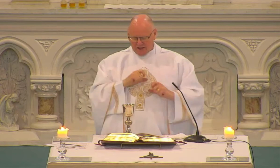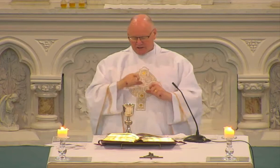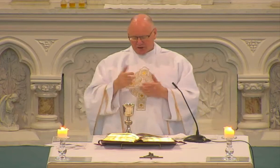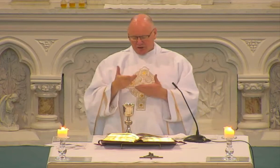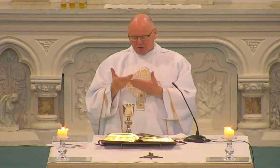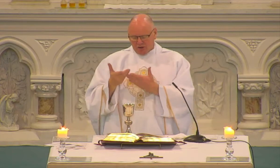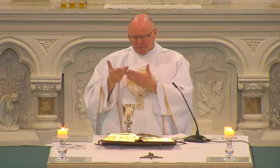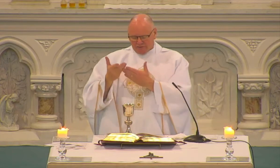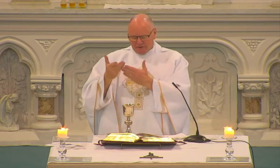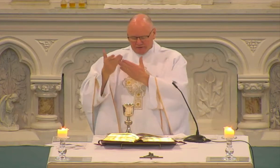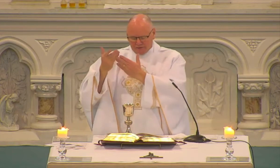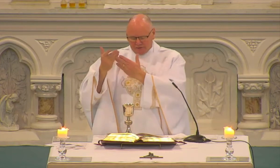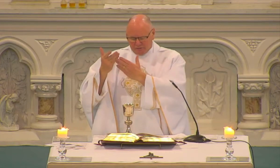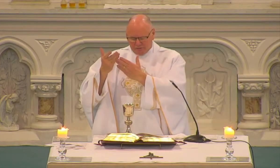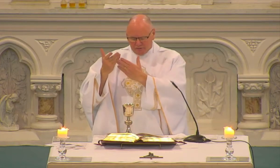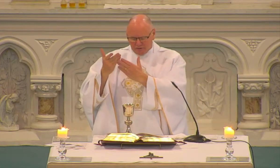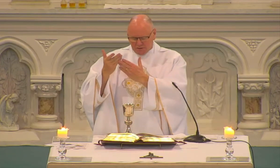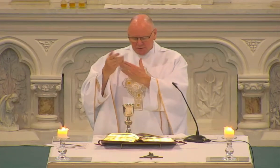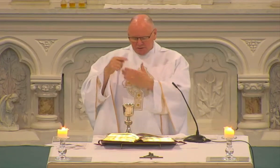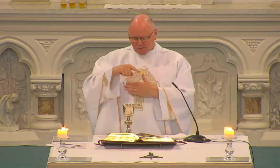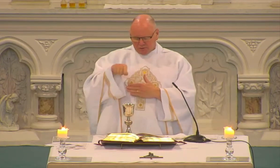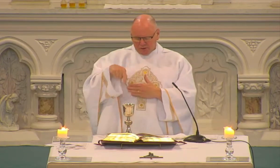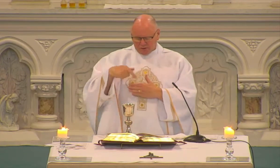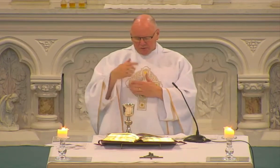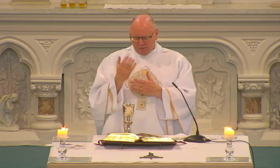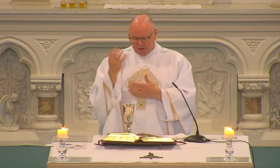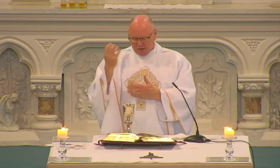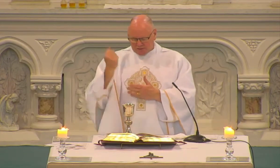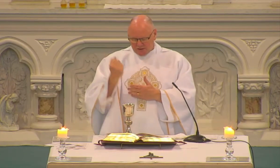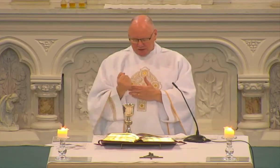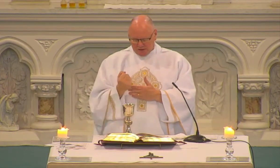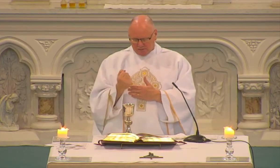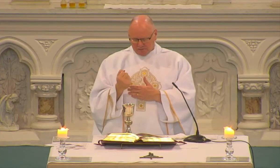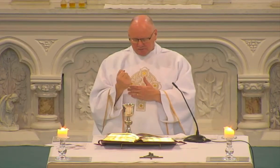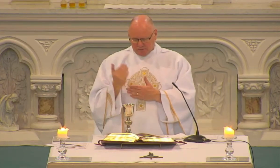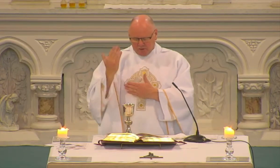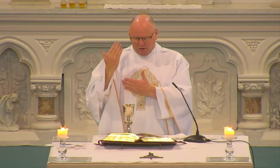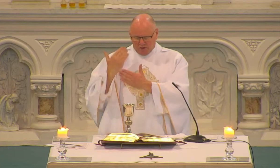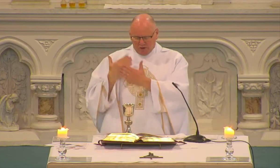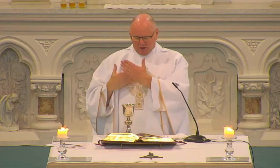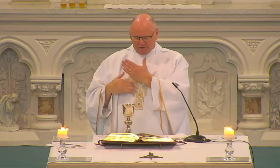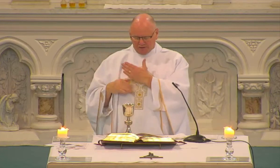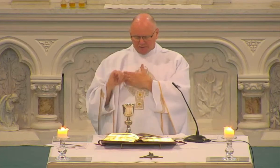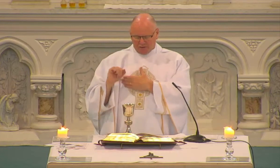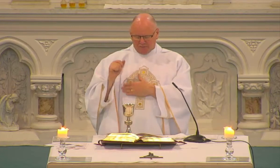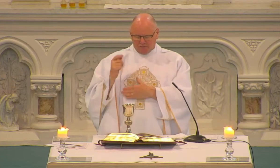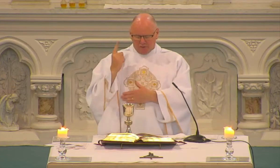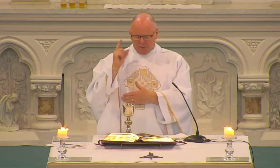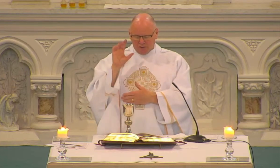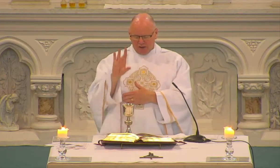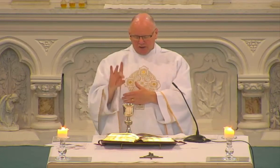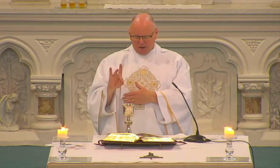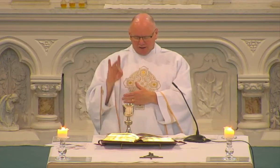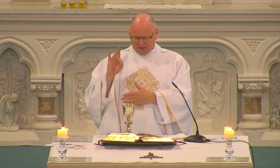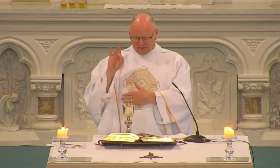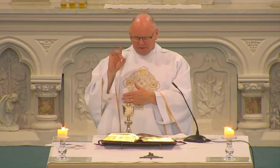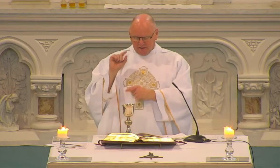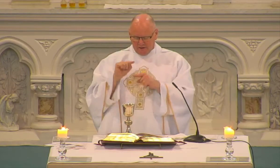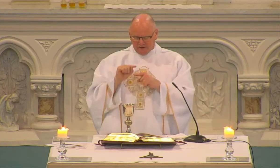eternal offering to you, so that we may obtain the inheritance of your elect,